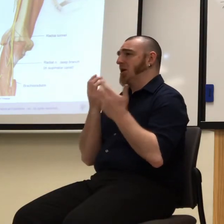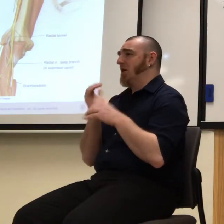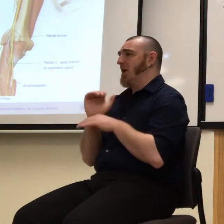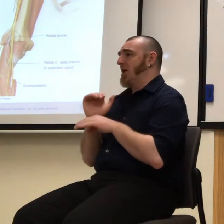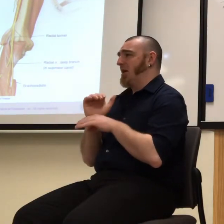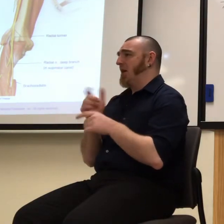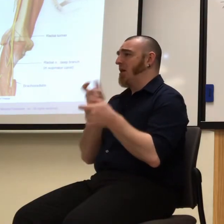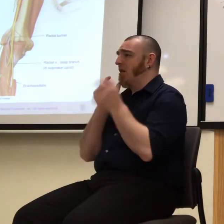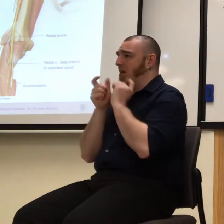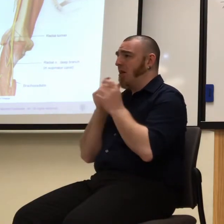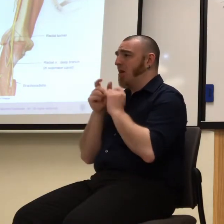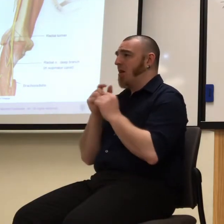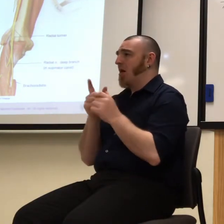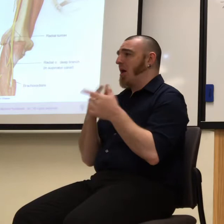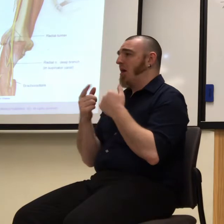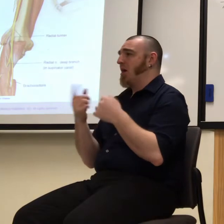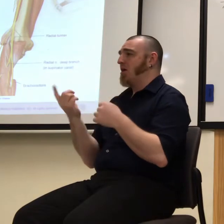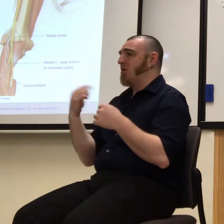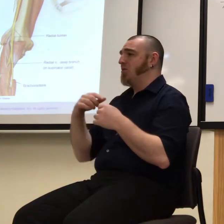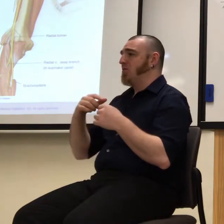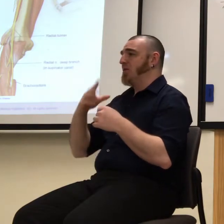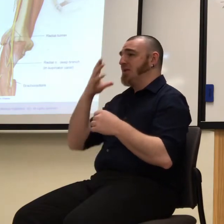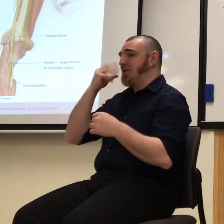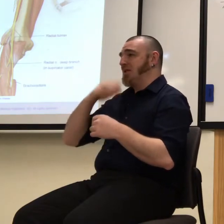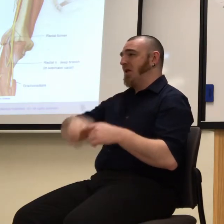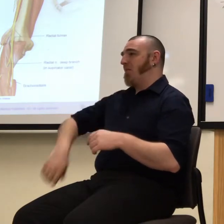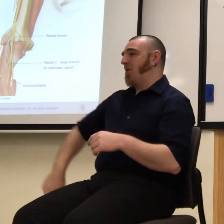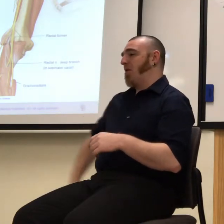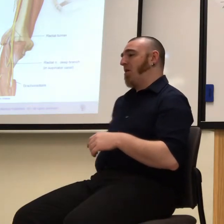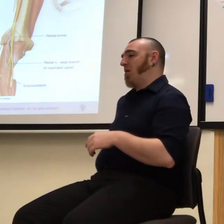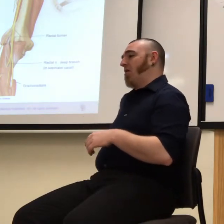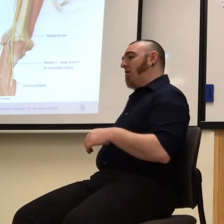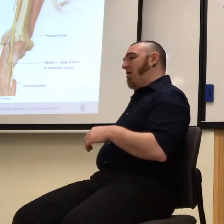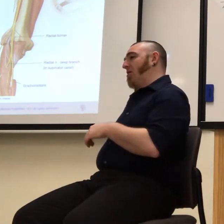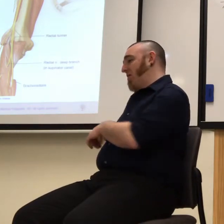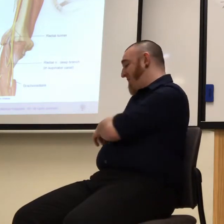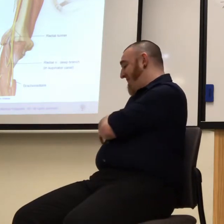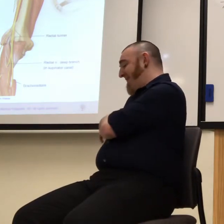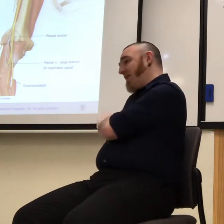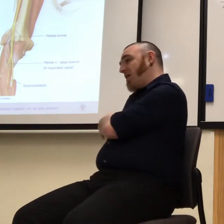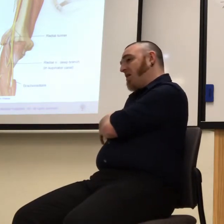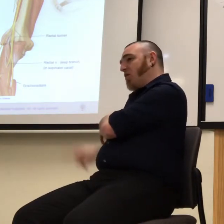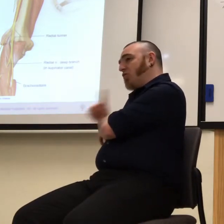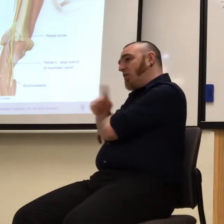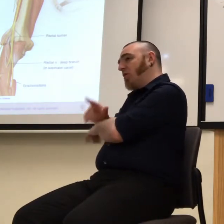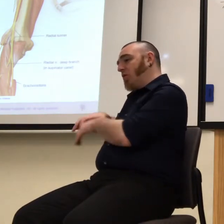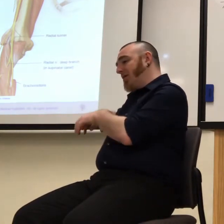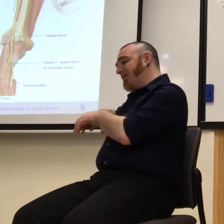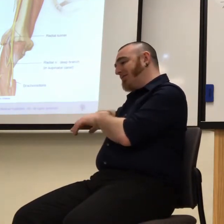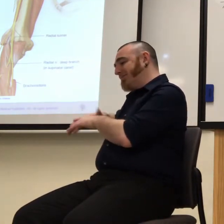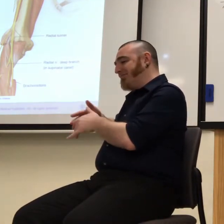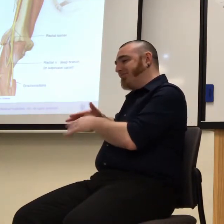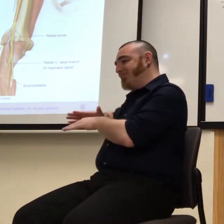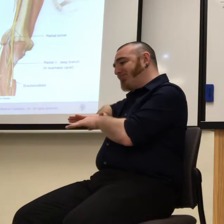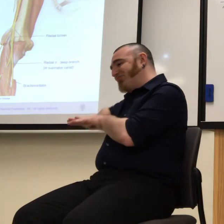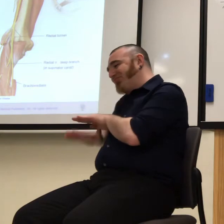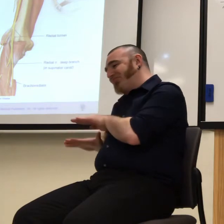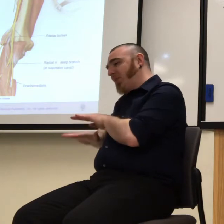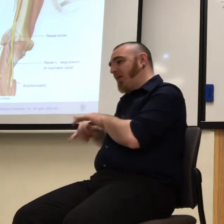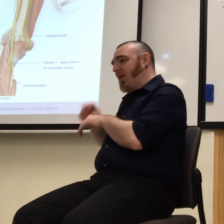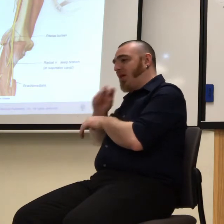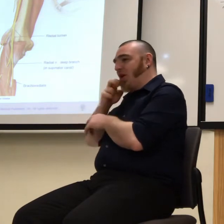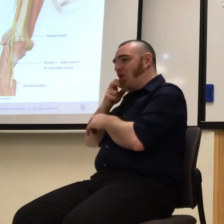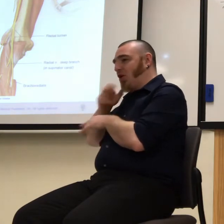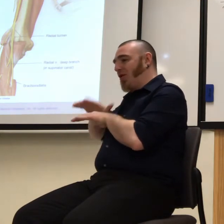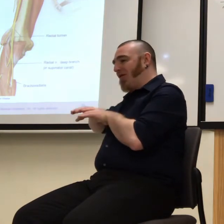way, you can compress that nerve. And the nerve compression can damage it, and you lose function of part of your arm